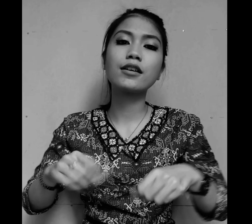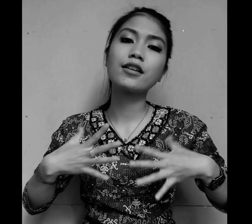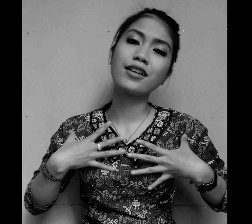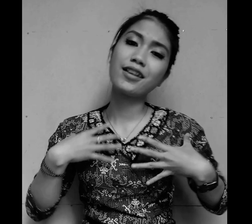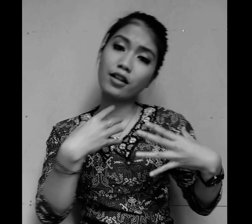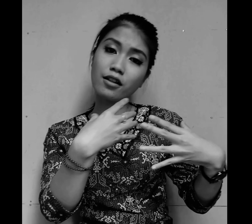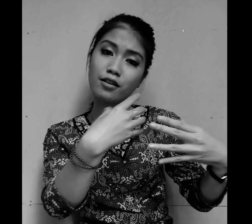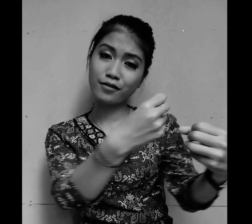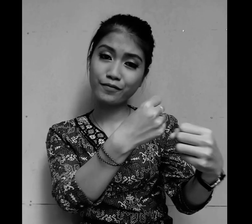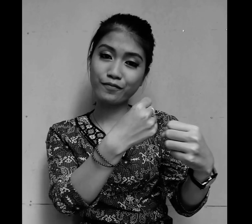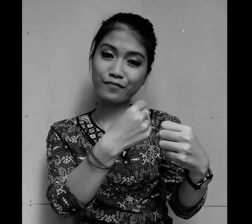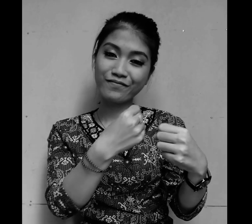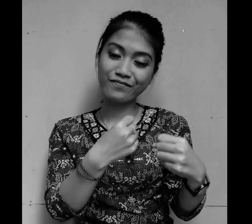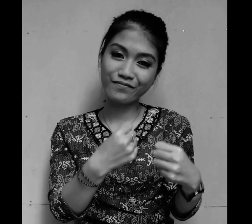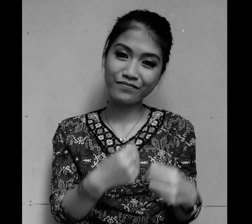Loving can heal.